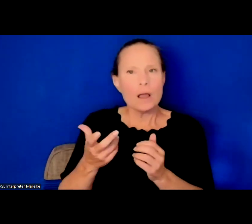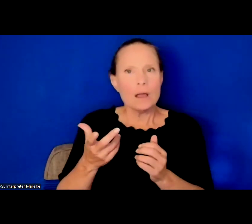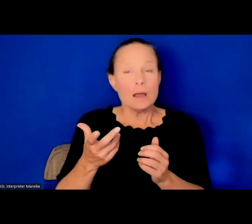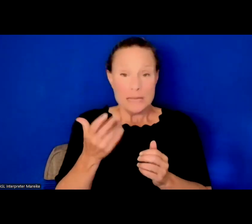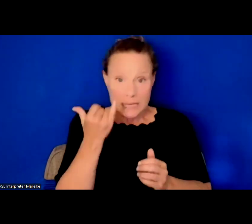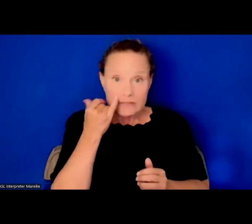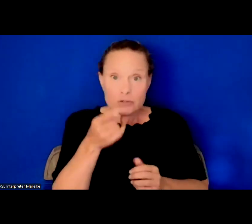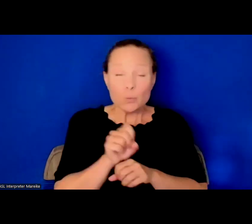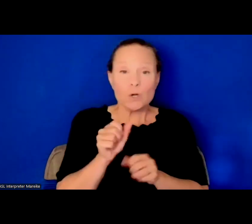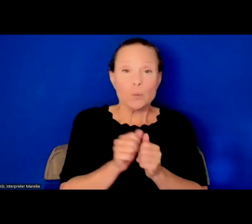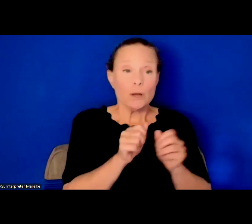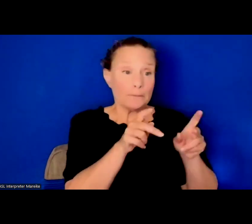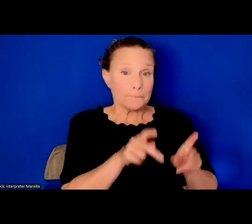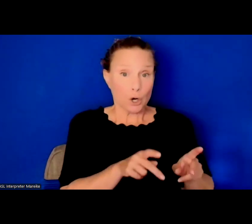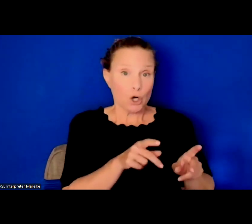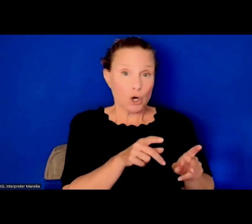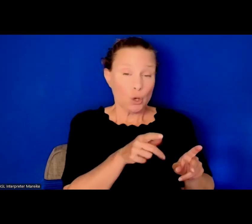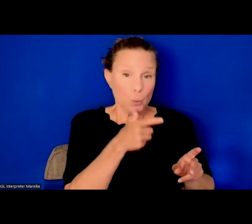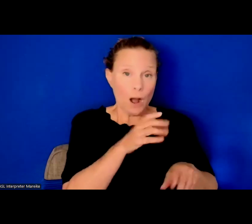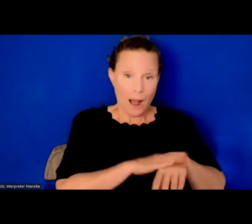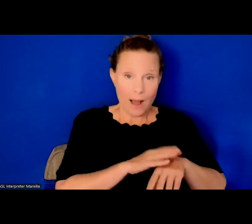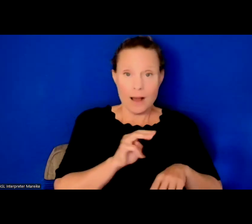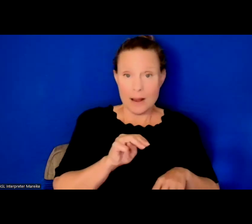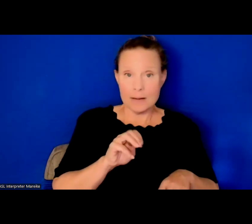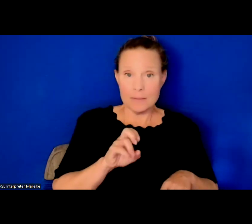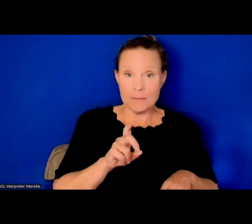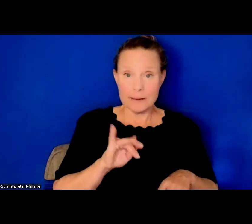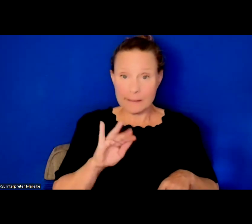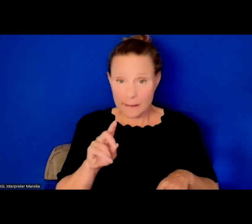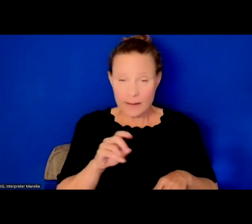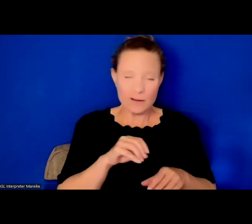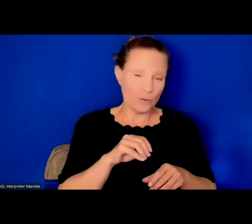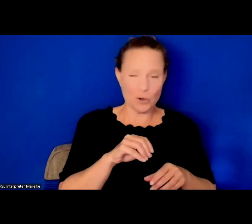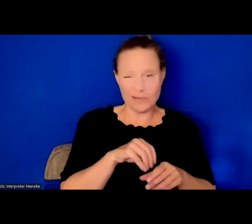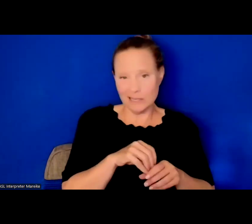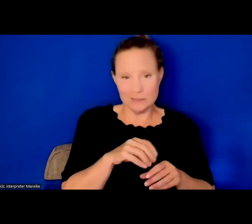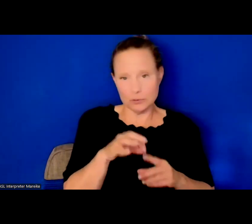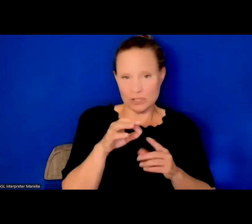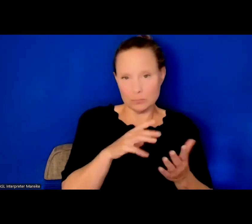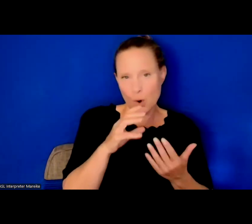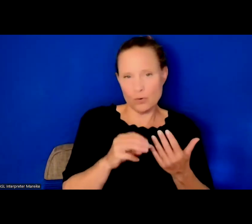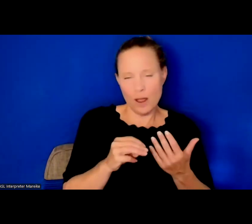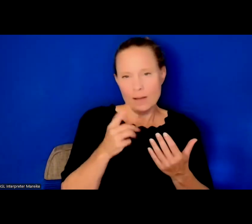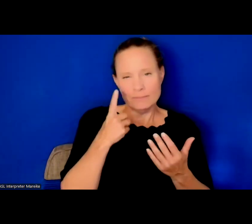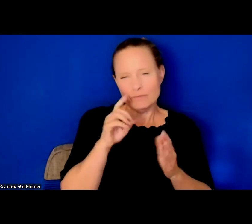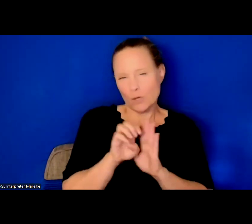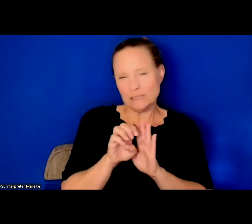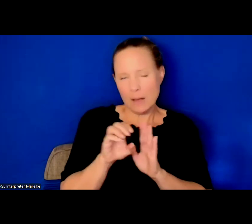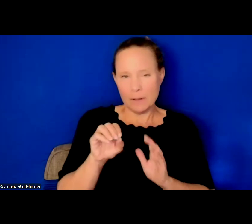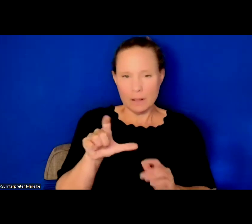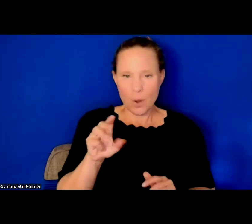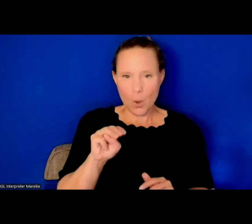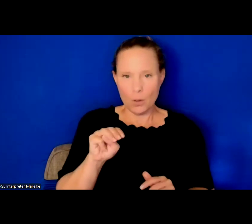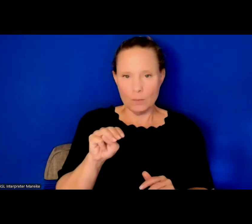you're working with an individual Medicaid member or on a particular program, and I'm just going to use Olmstead again as